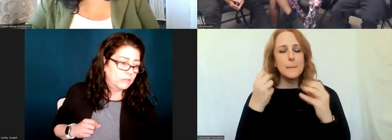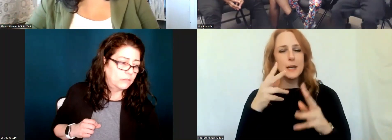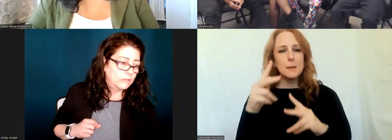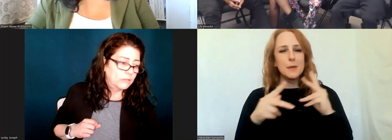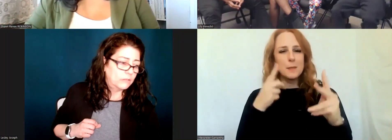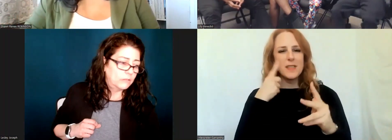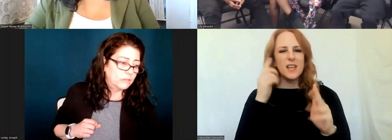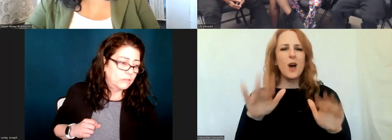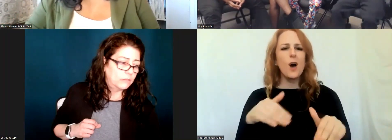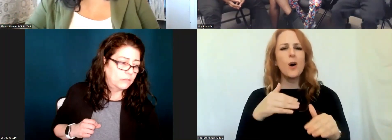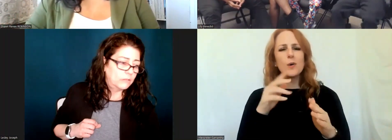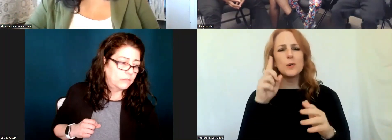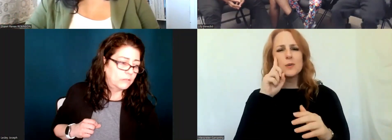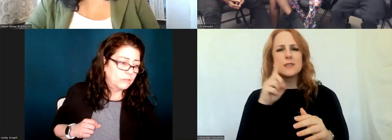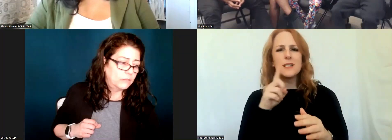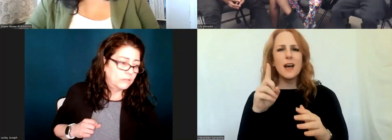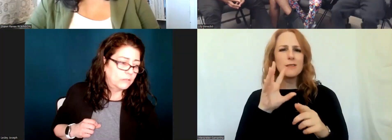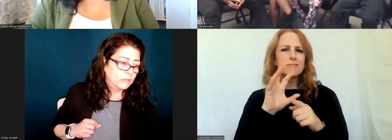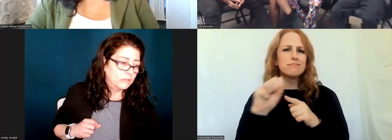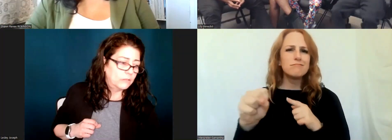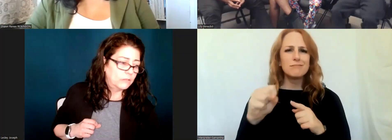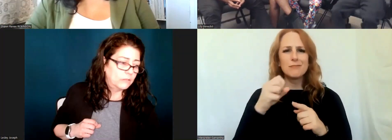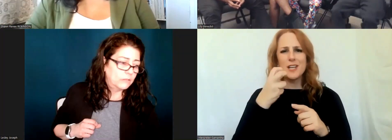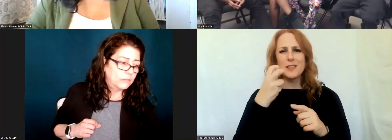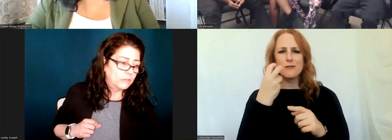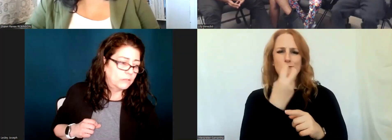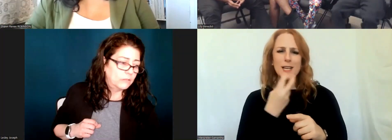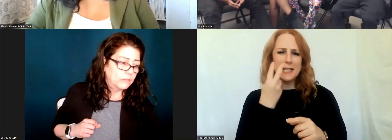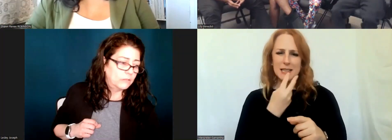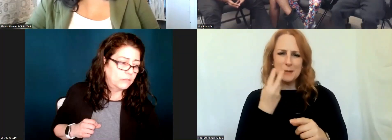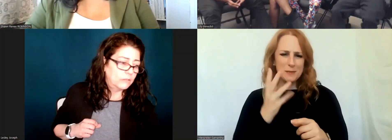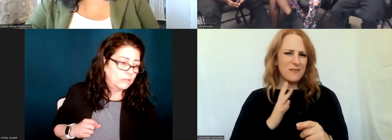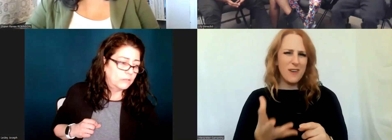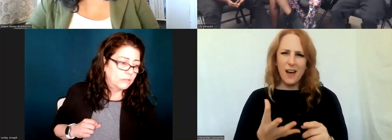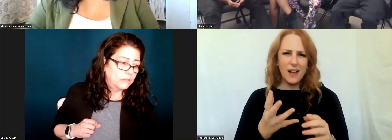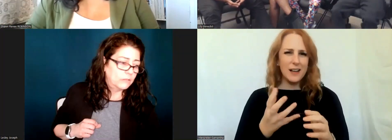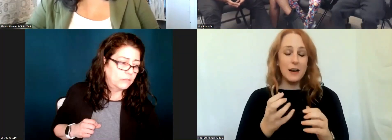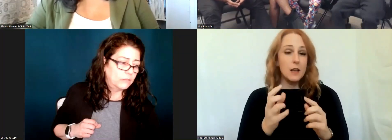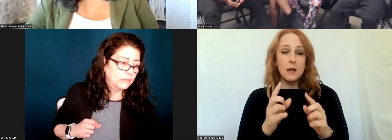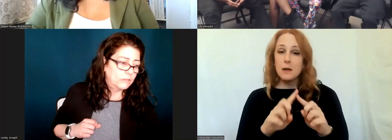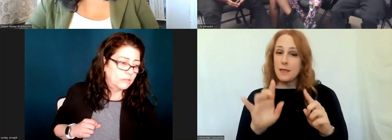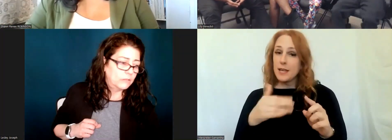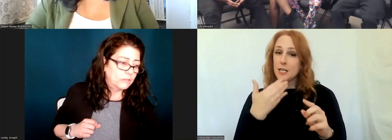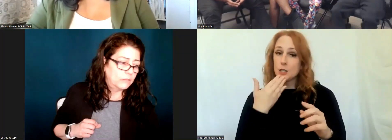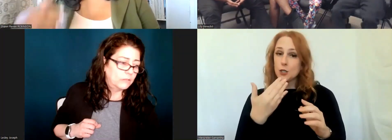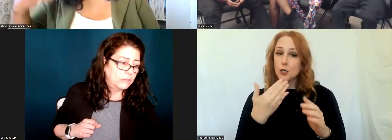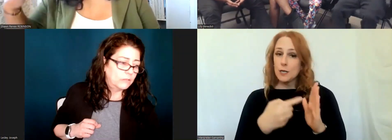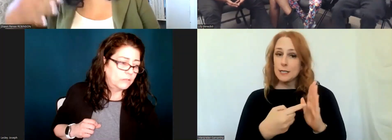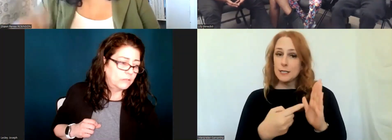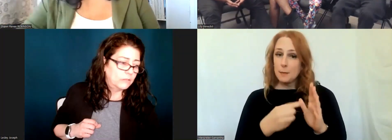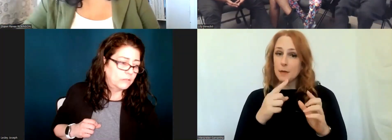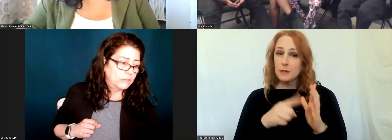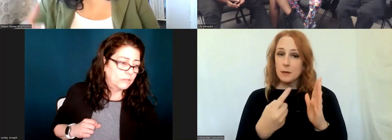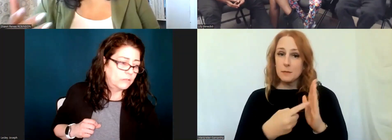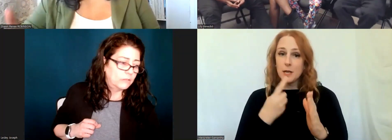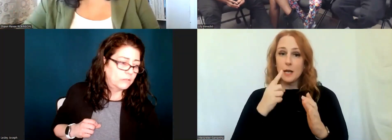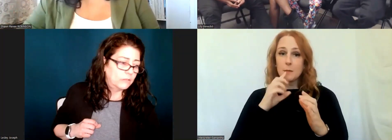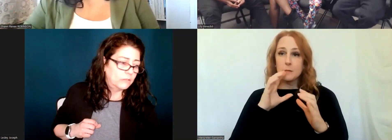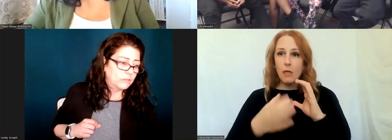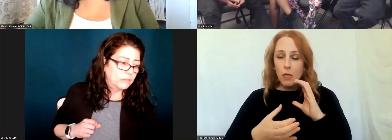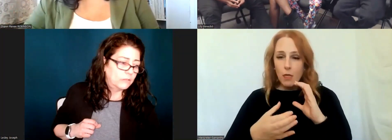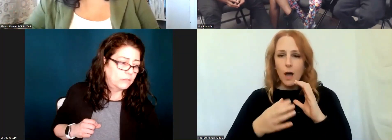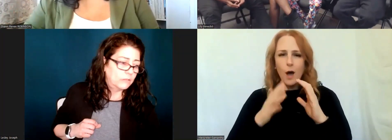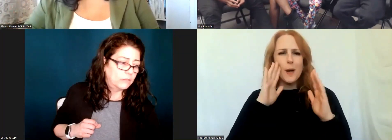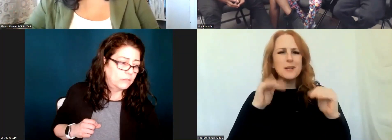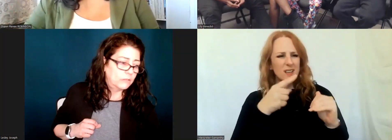read lips. And so that's a really good example of where there's a miscommunication with the expectation, oh, you'll